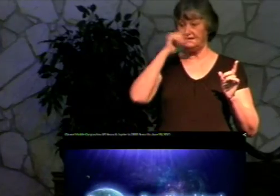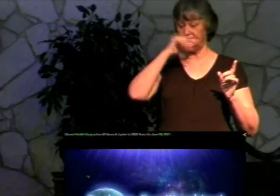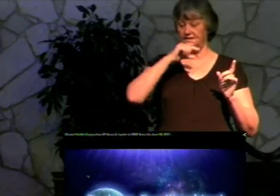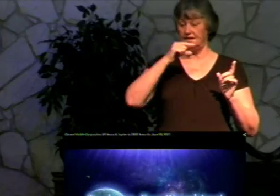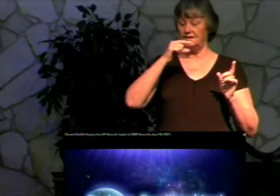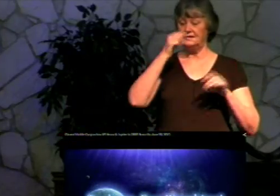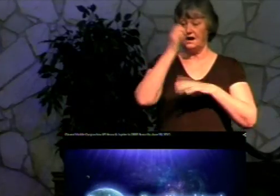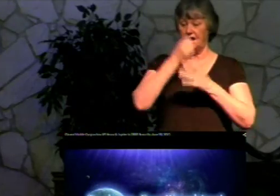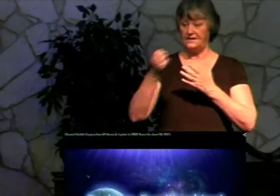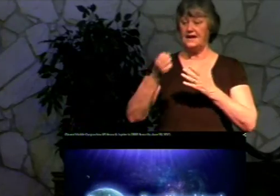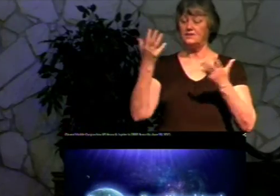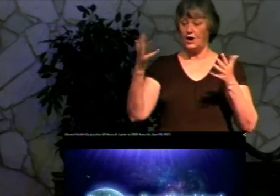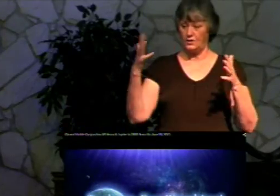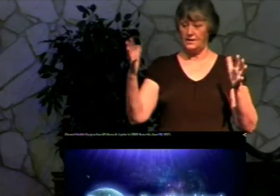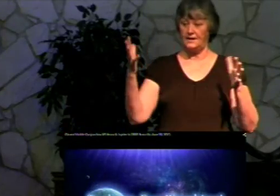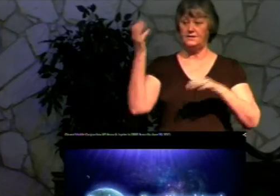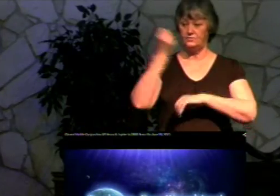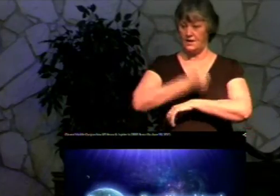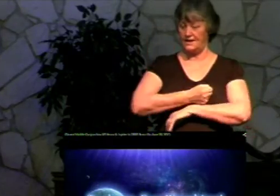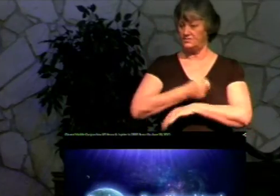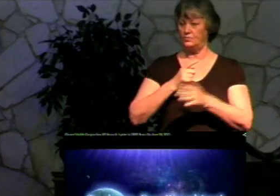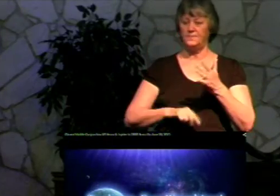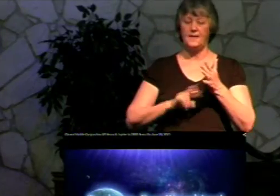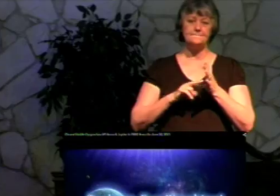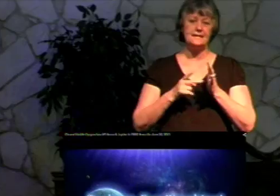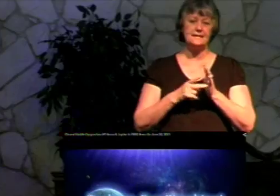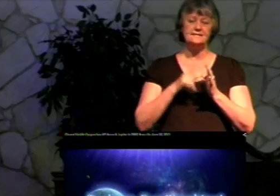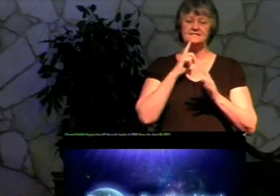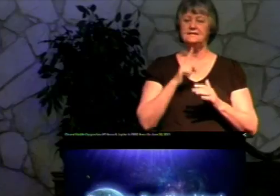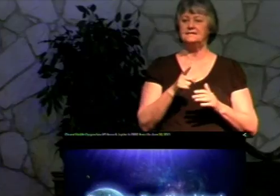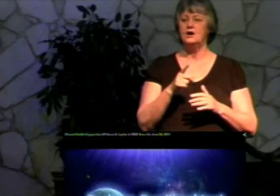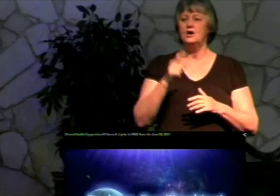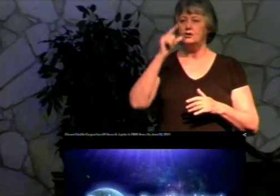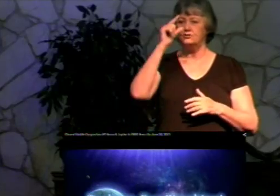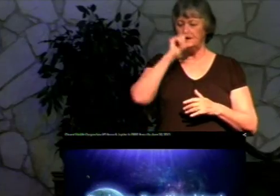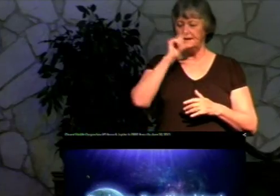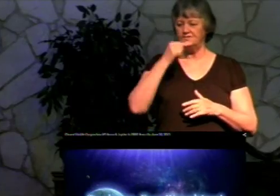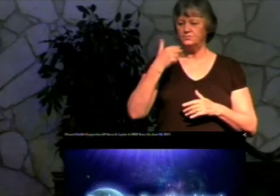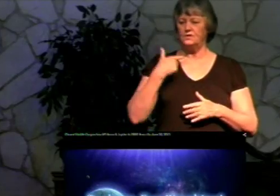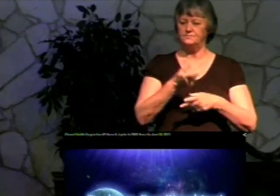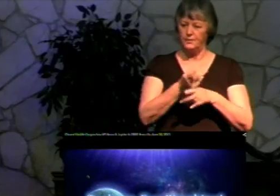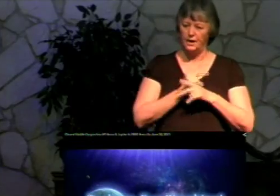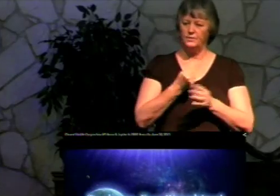Greece's economy has already crashed. And what that means is Greece was